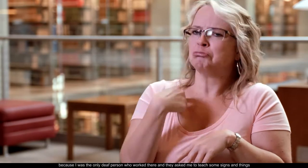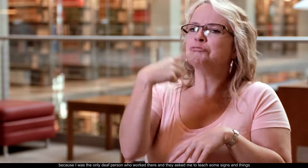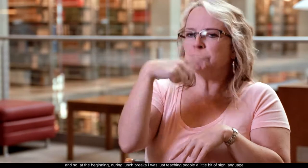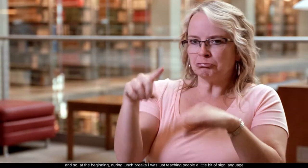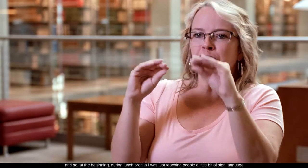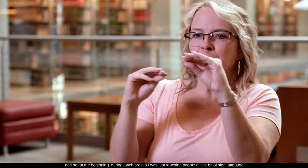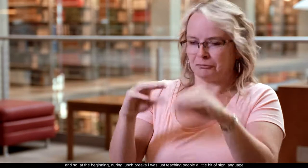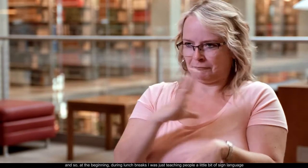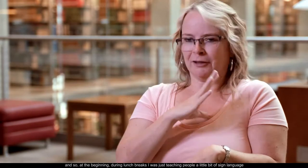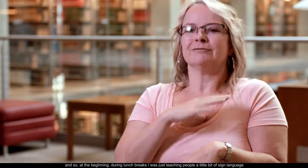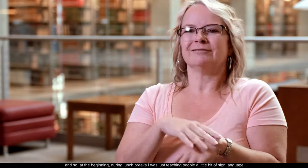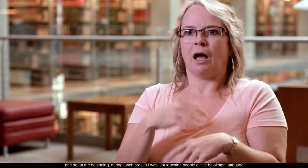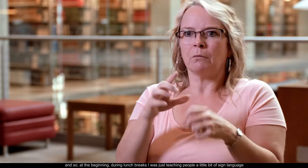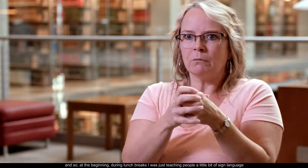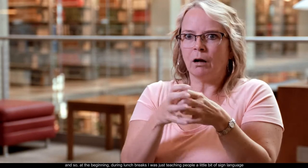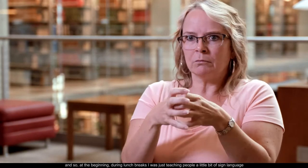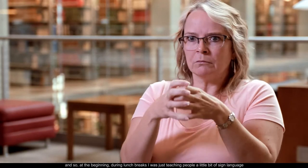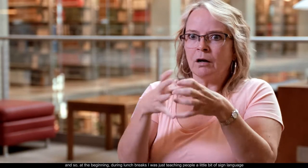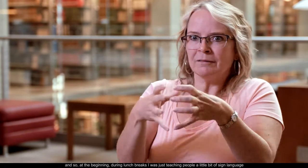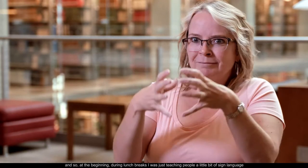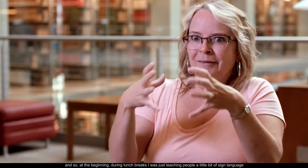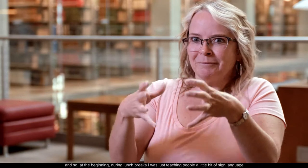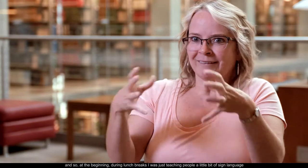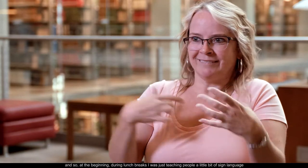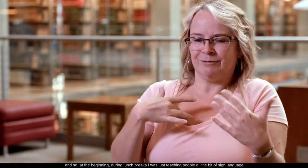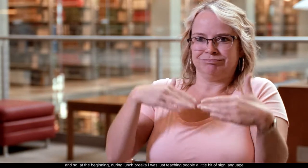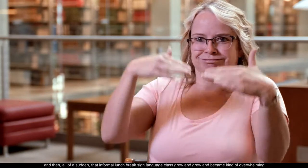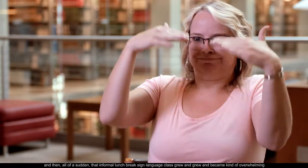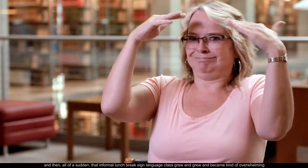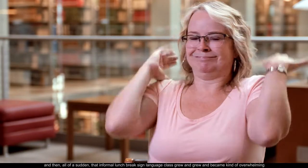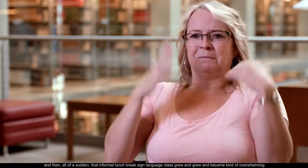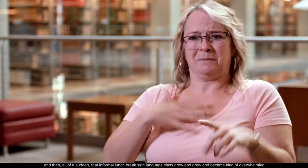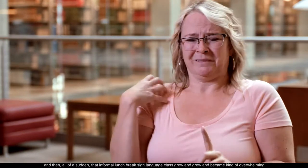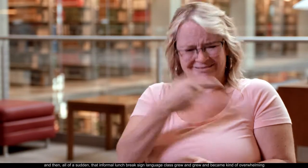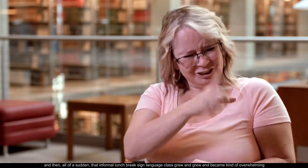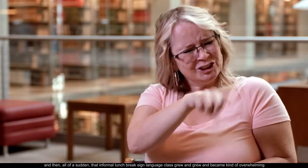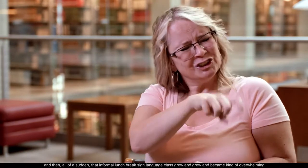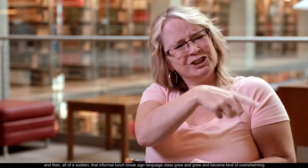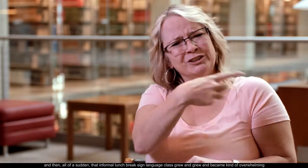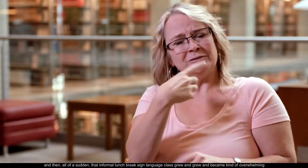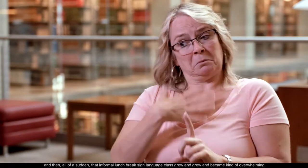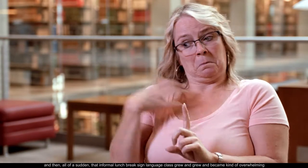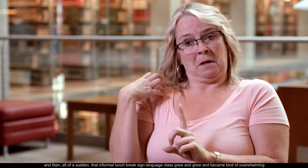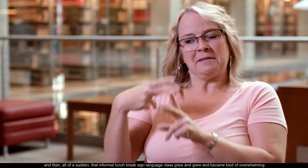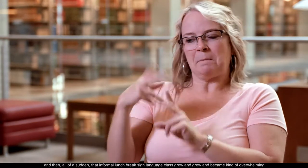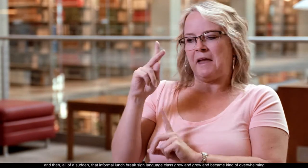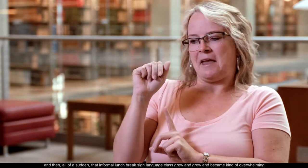things and so at the beginning during lunch breaks I was just teaching people a little bit of sign language and then all of a sudden that informal lunch break sign language class grew and grew and became